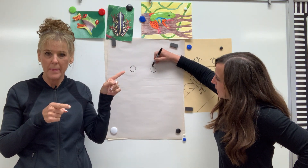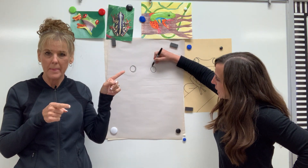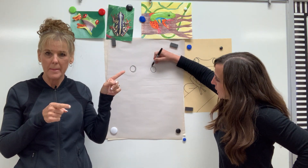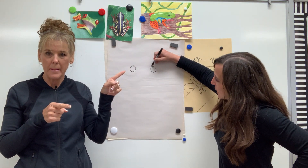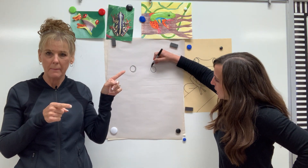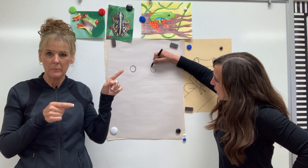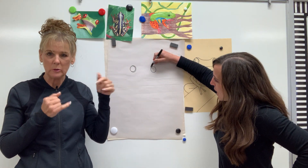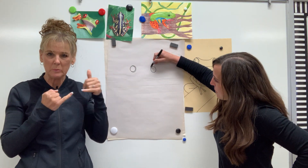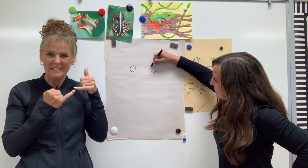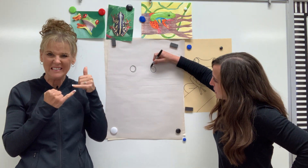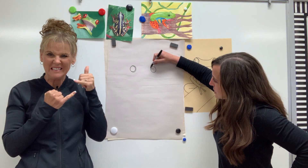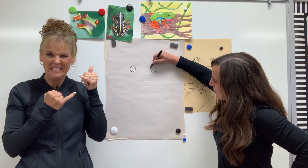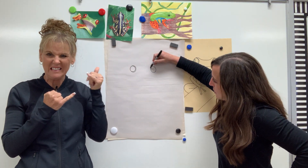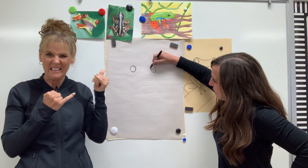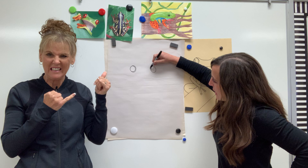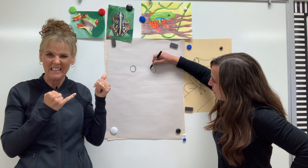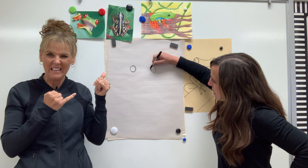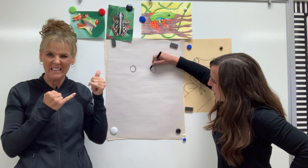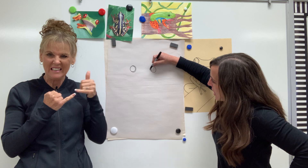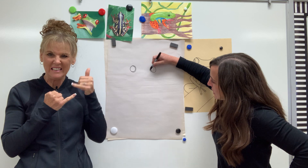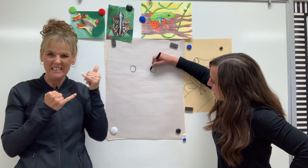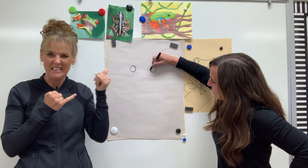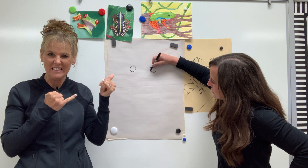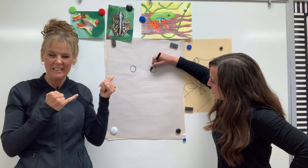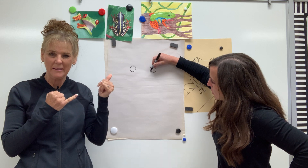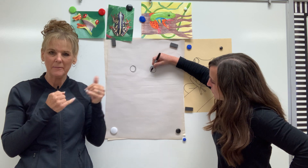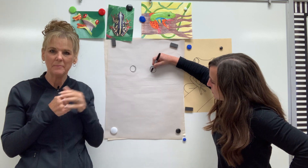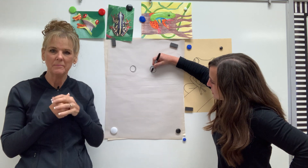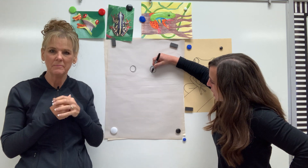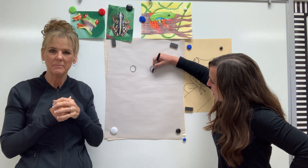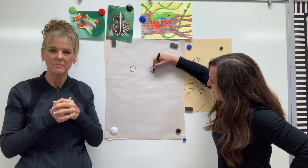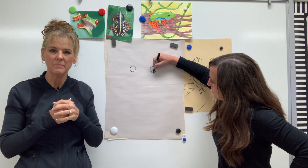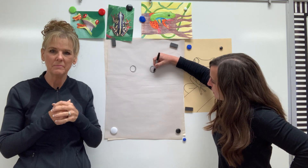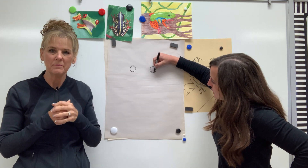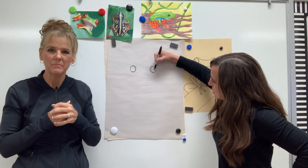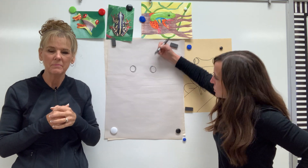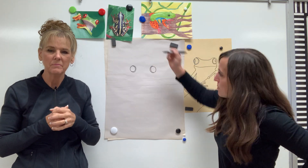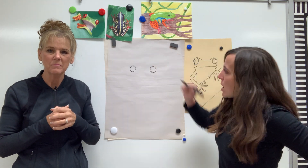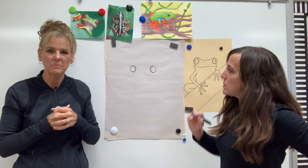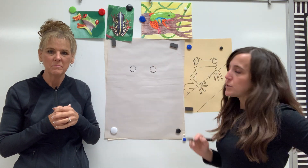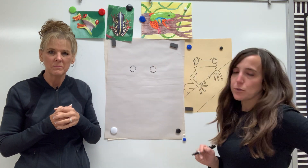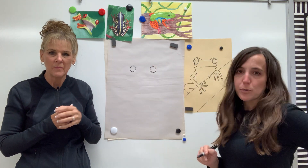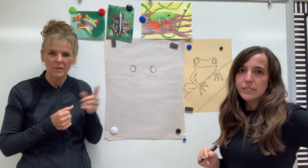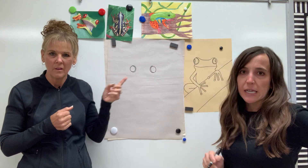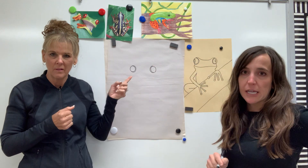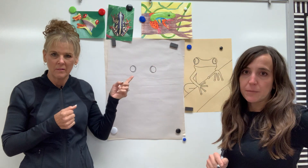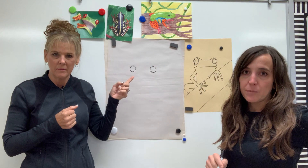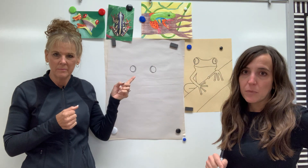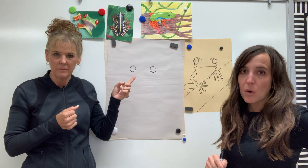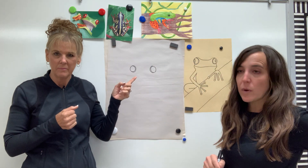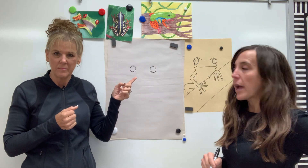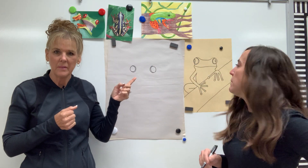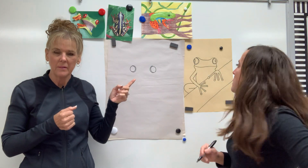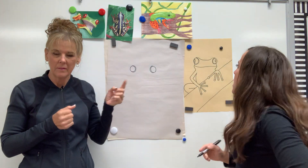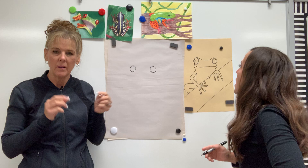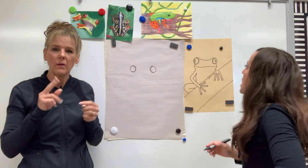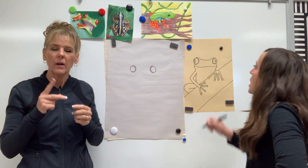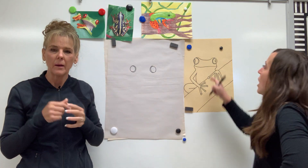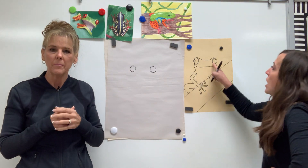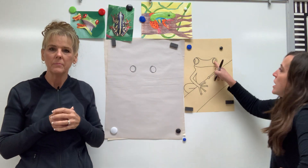duper skinny. I'm gonna double that line, and it's gonna go from the top to the bottom, super skinny,